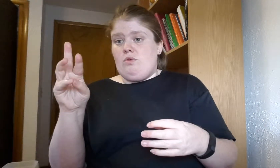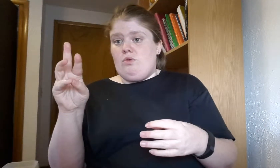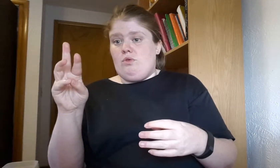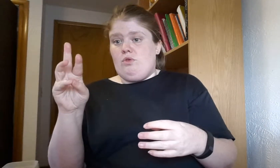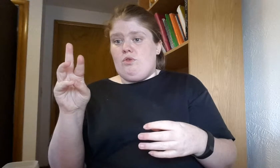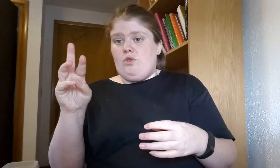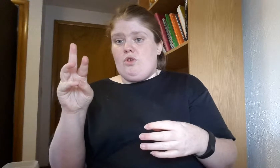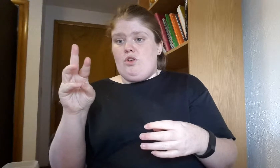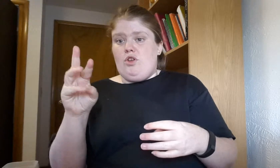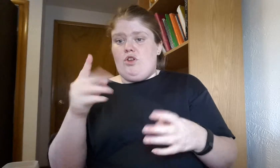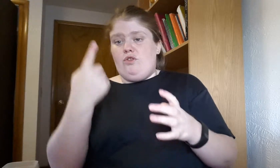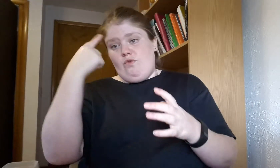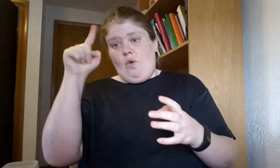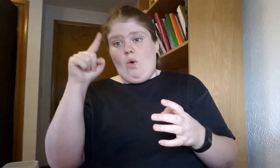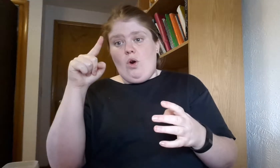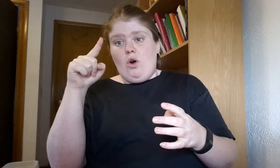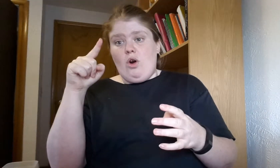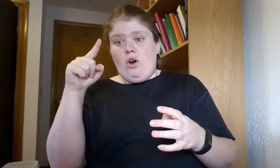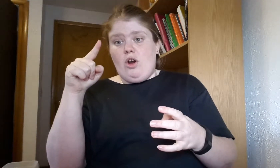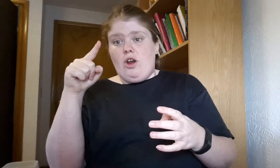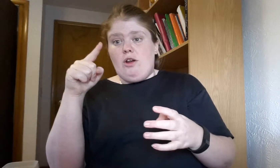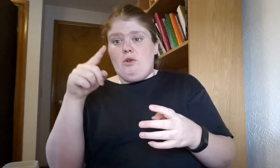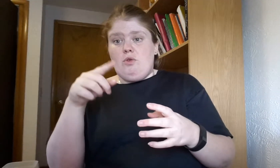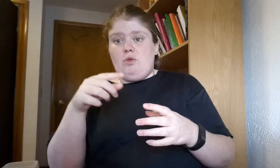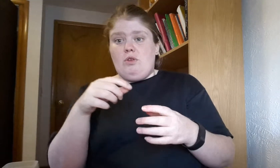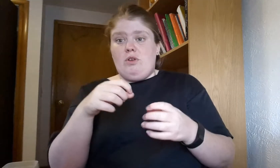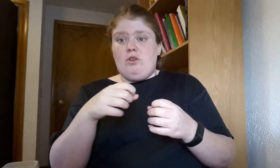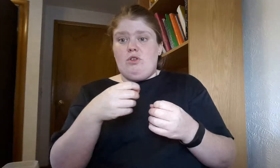Responsible for the production of red blood cells.